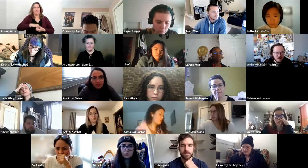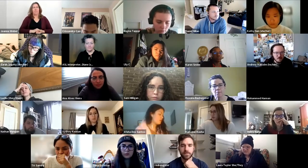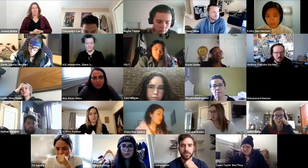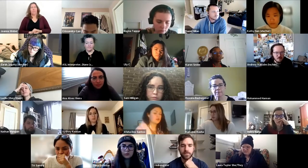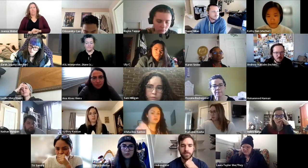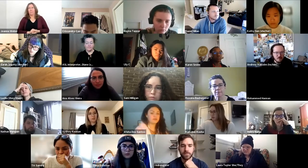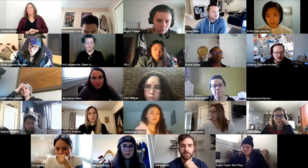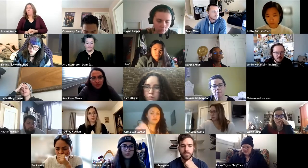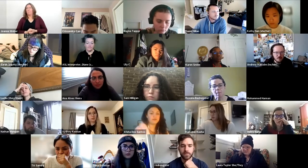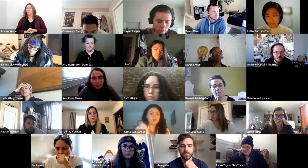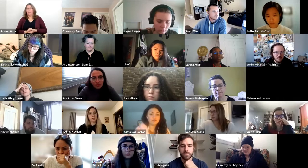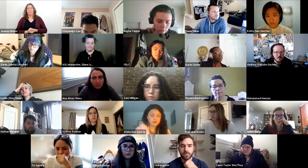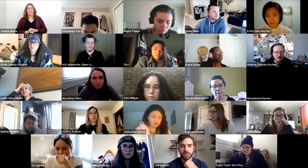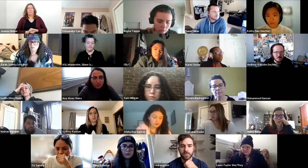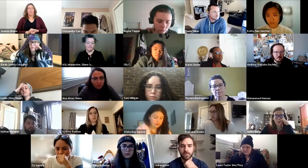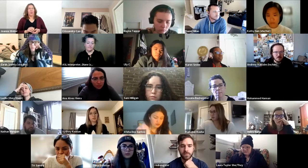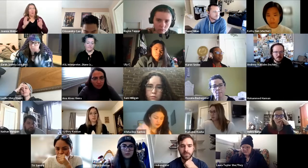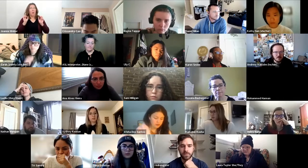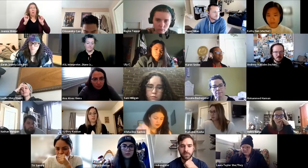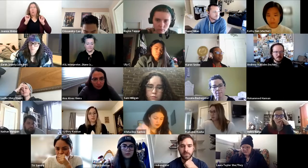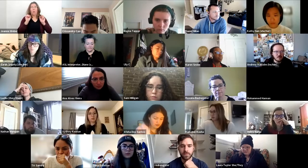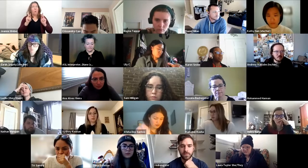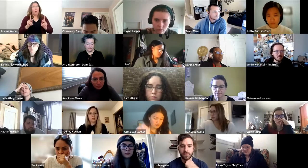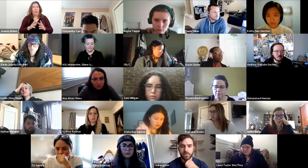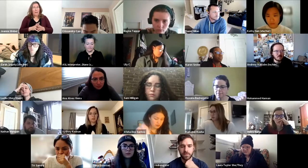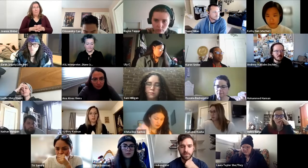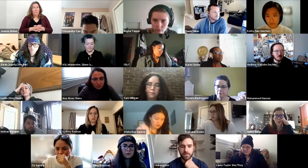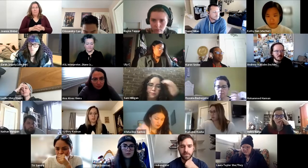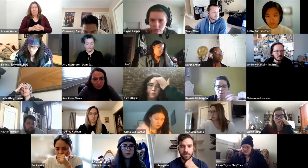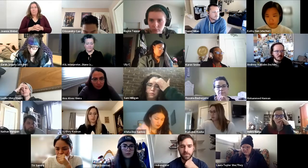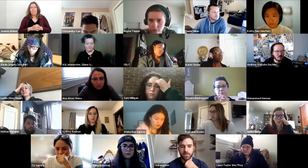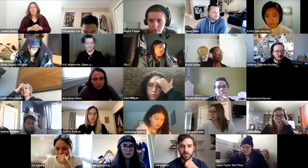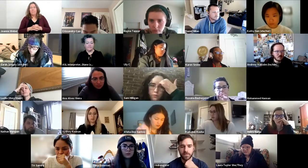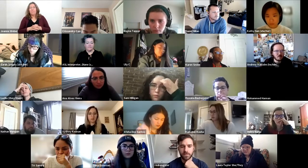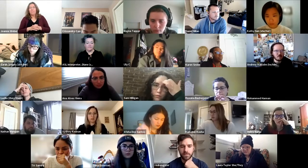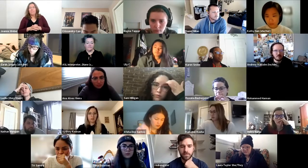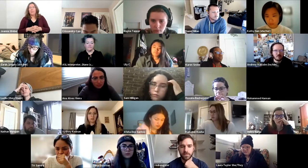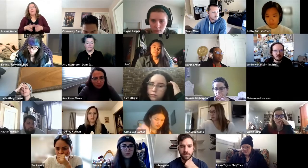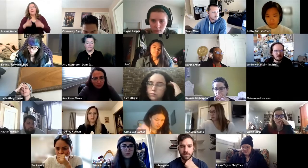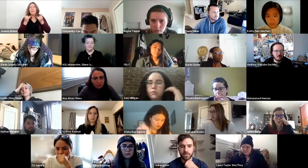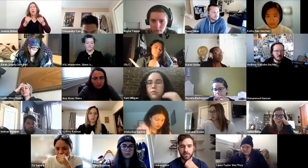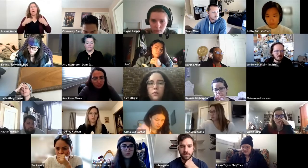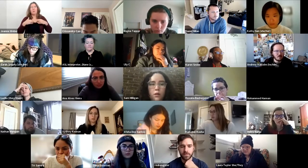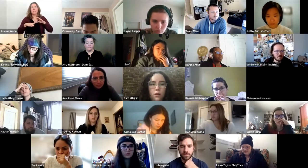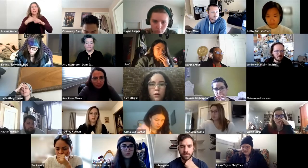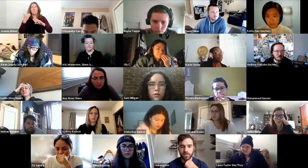just so that I have a sense of who is having this problem and making sure it all gets resolved for everyone.